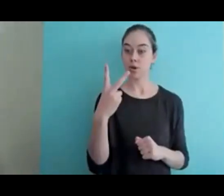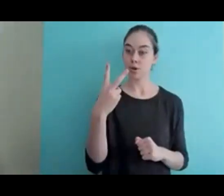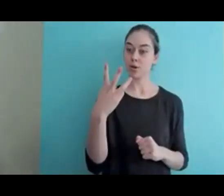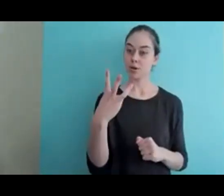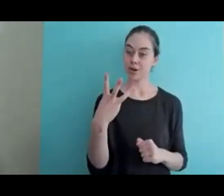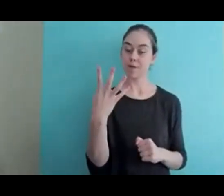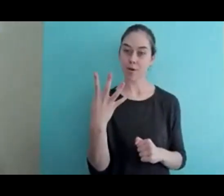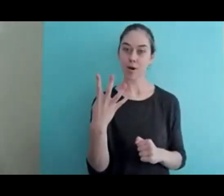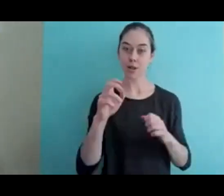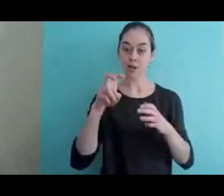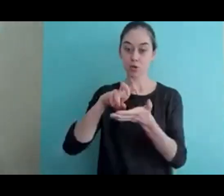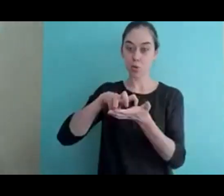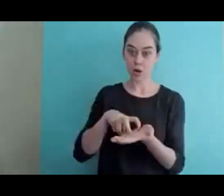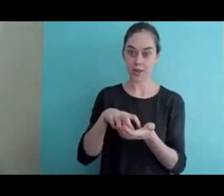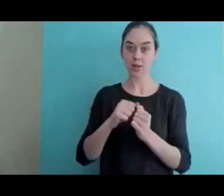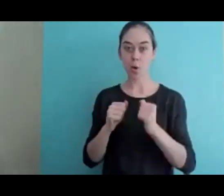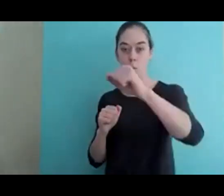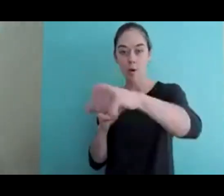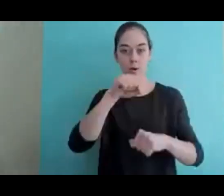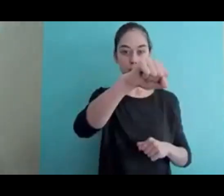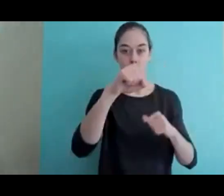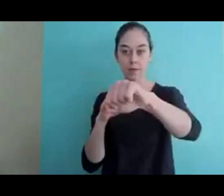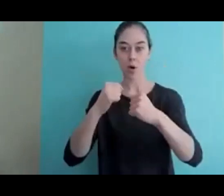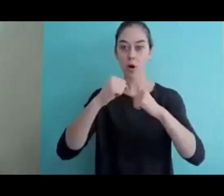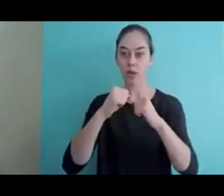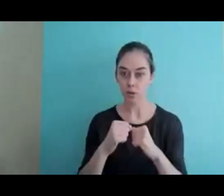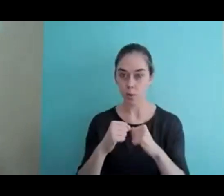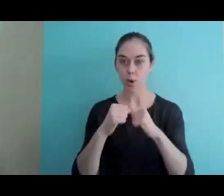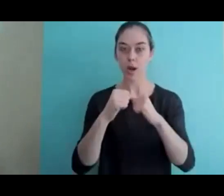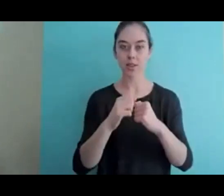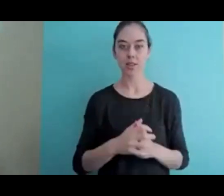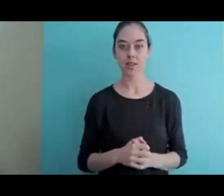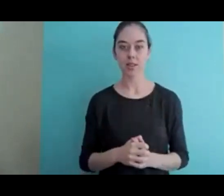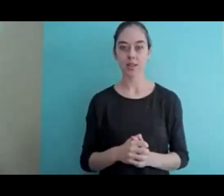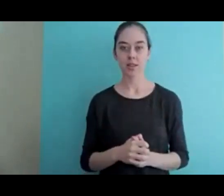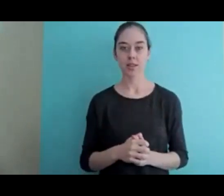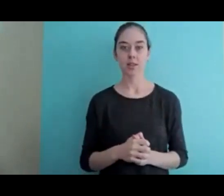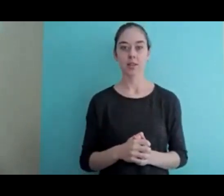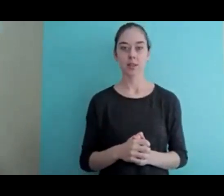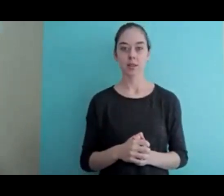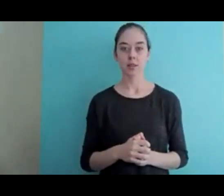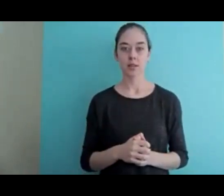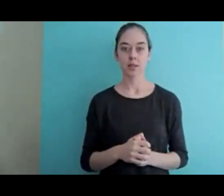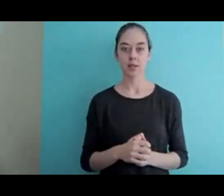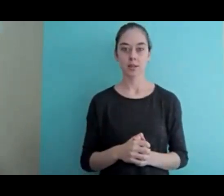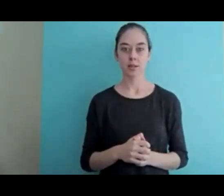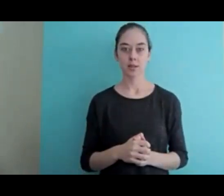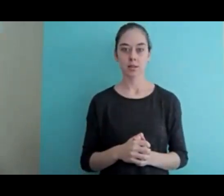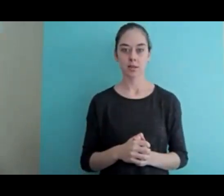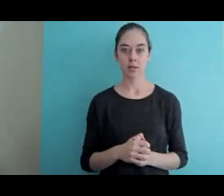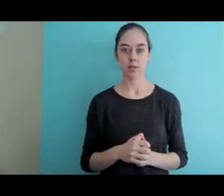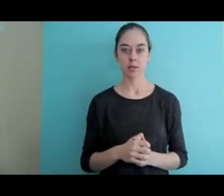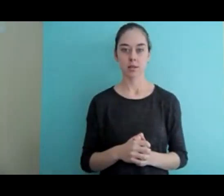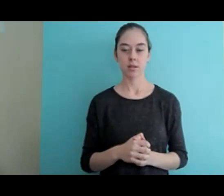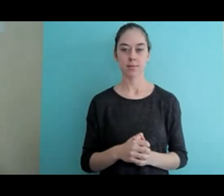One, two, three, four, squat. One, two, three, four, squat down. One, two, three, four, squat